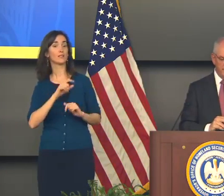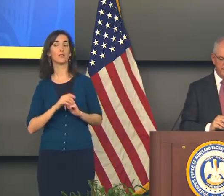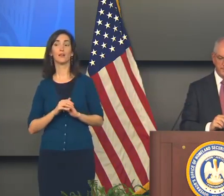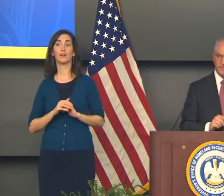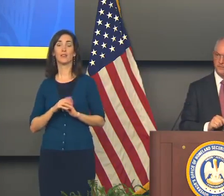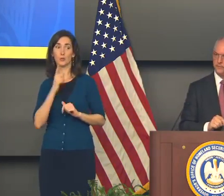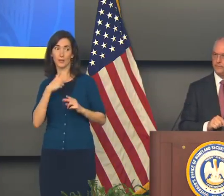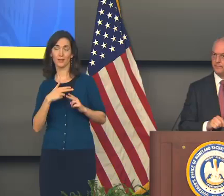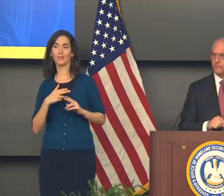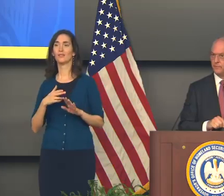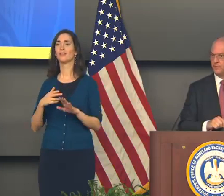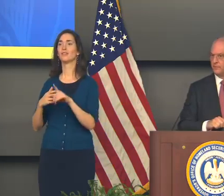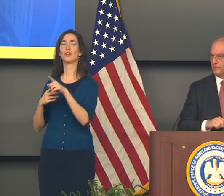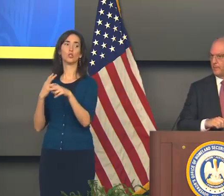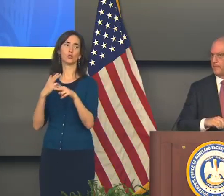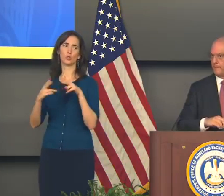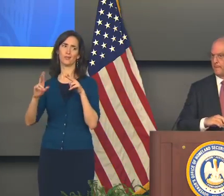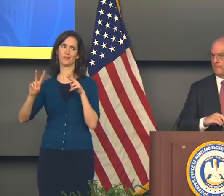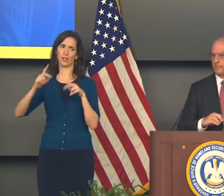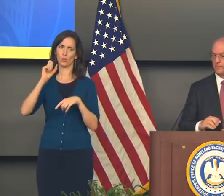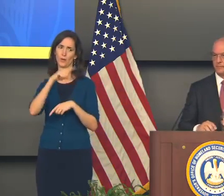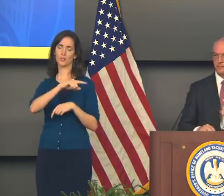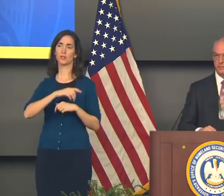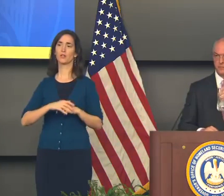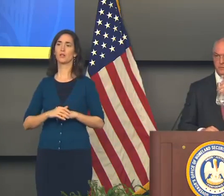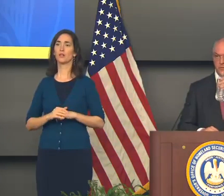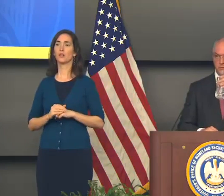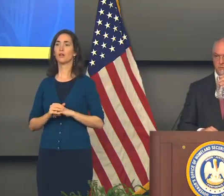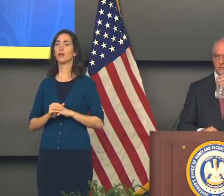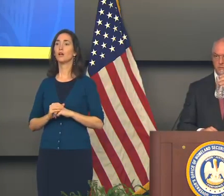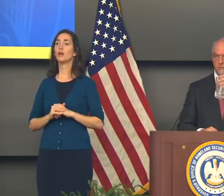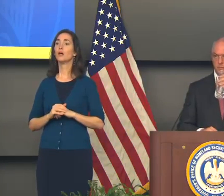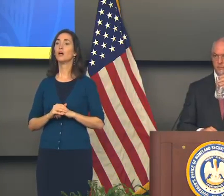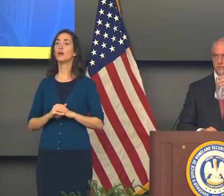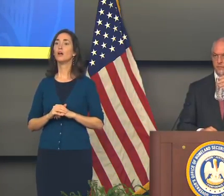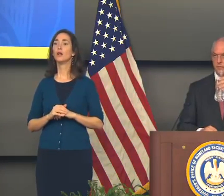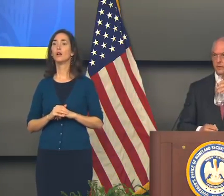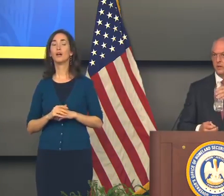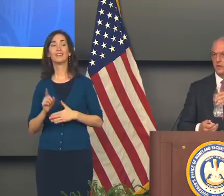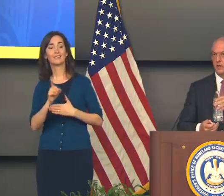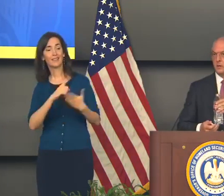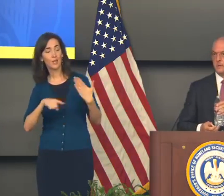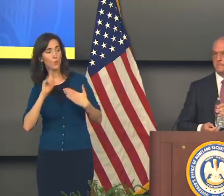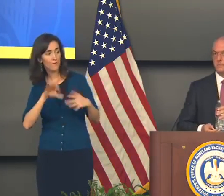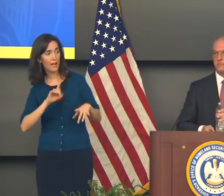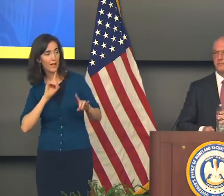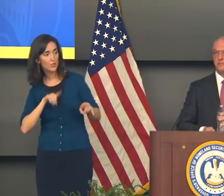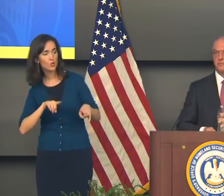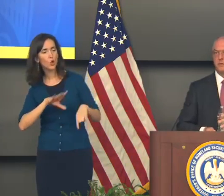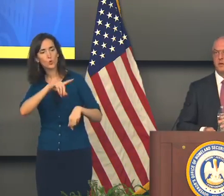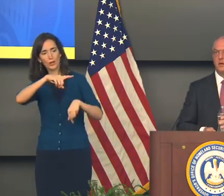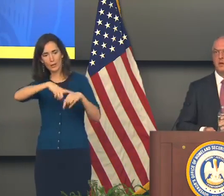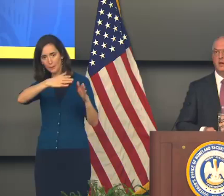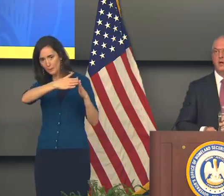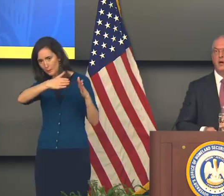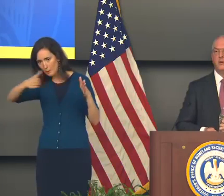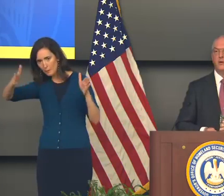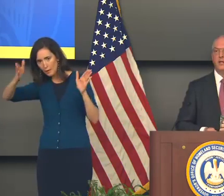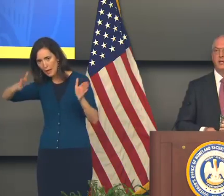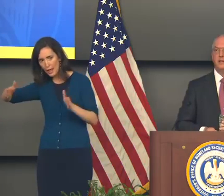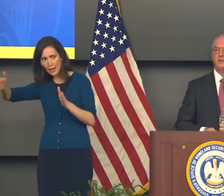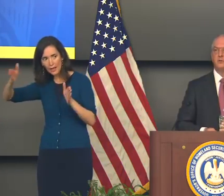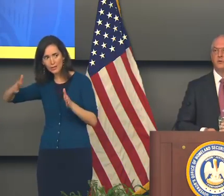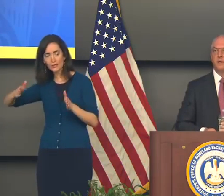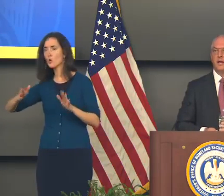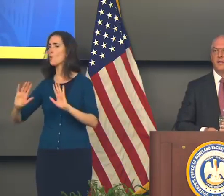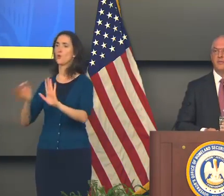Did I click it right? Oh, I have a follow-up to that. Would we be able to find out that answer in the next week? What's that timeline look like in the sense of you looking at that data and